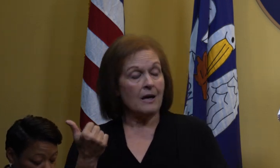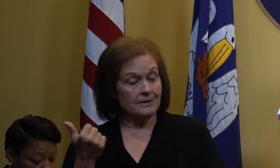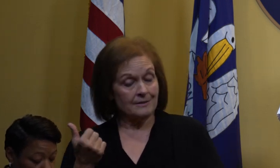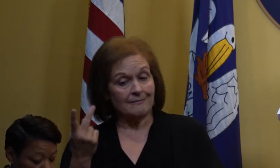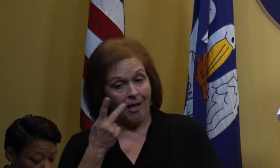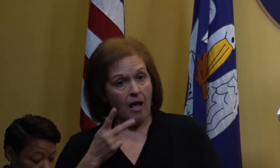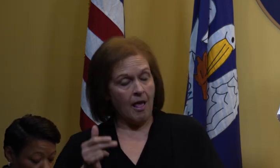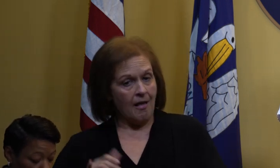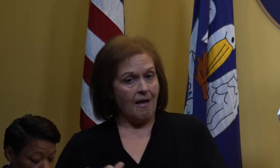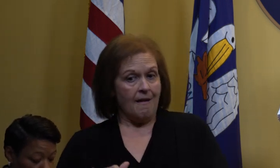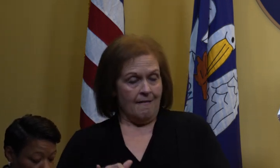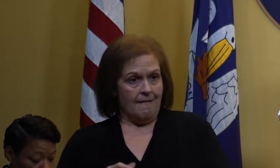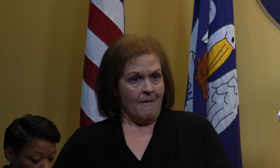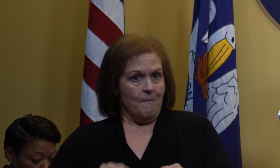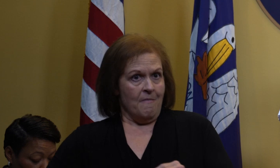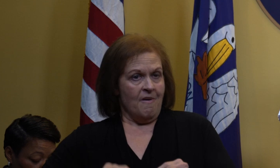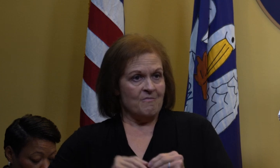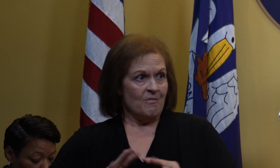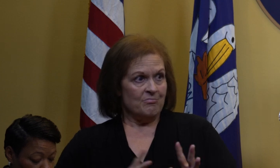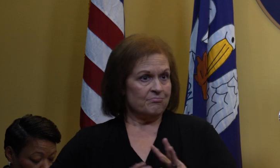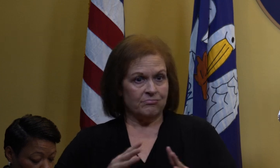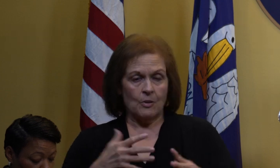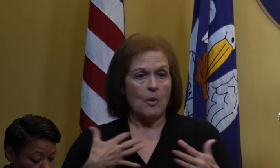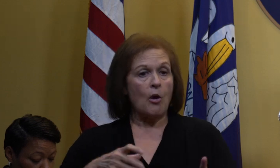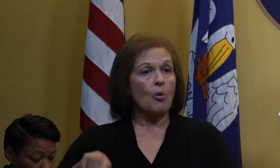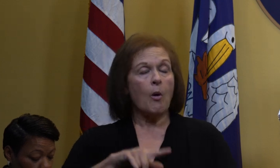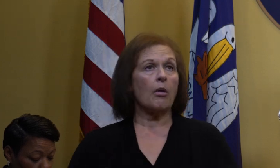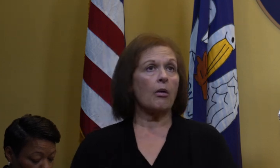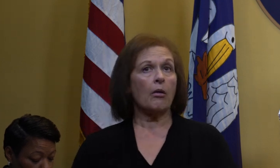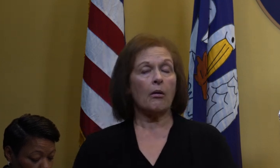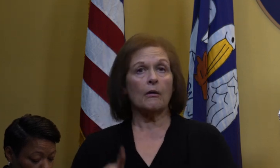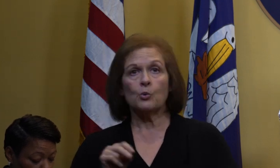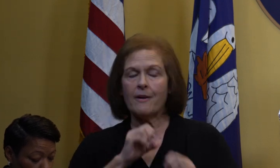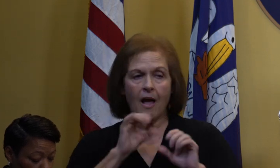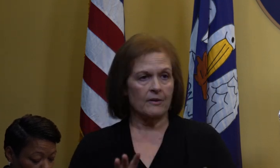busy. And we want to make sure that people aren't complacent, because we're not.